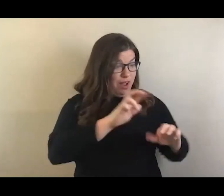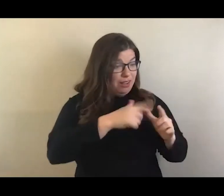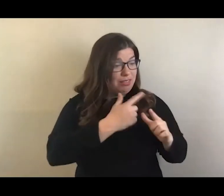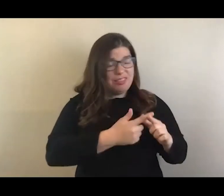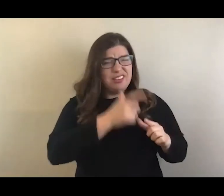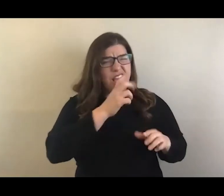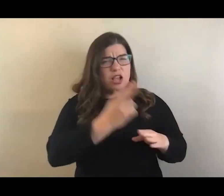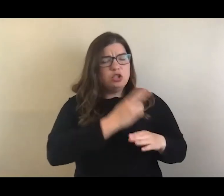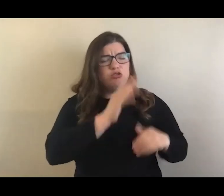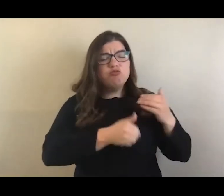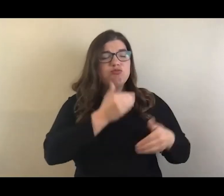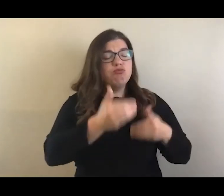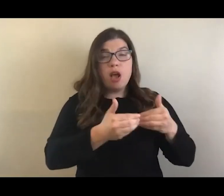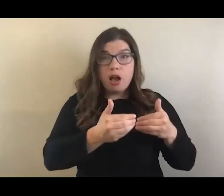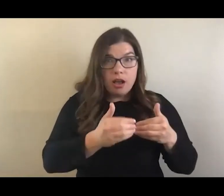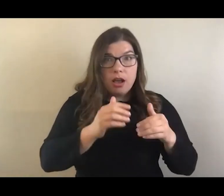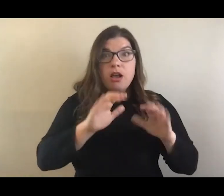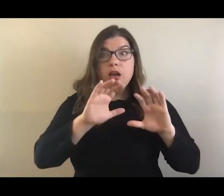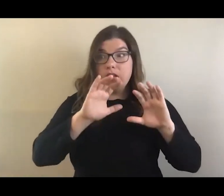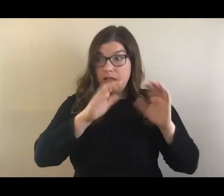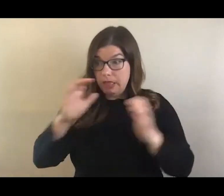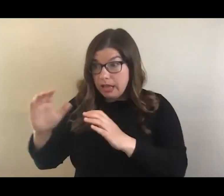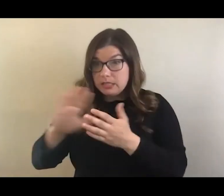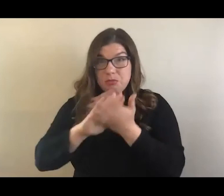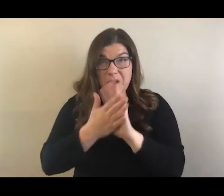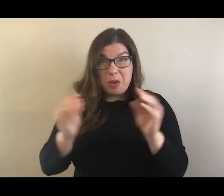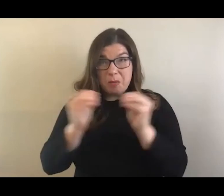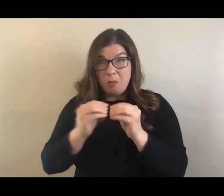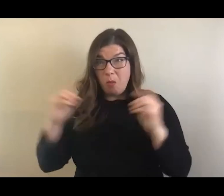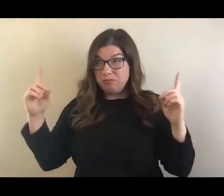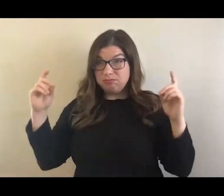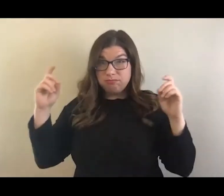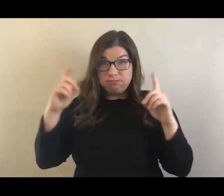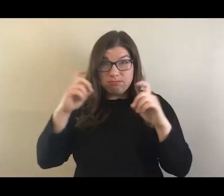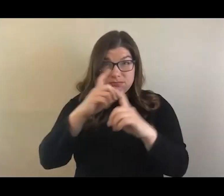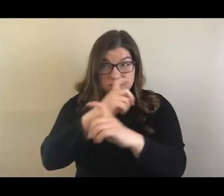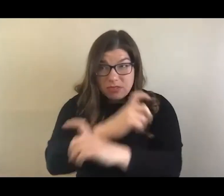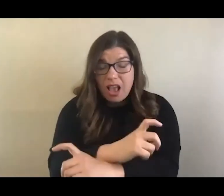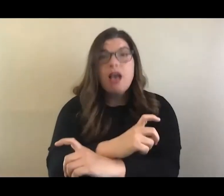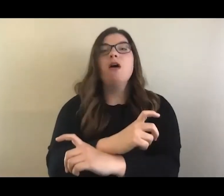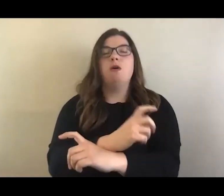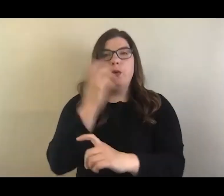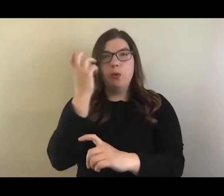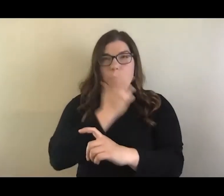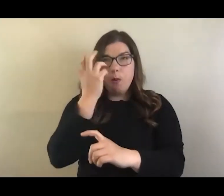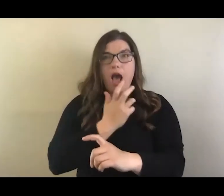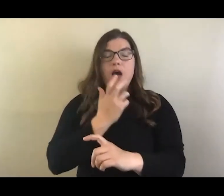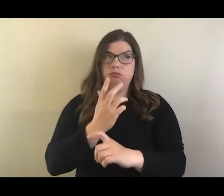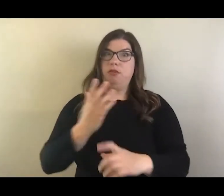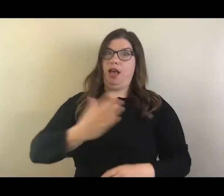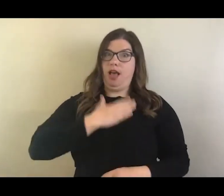challenging. Even if a student begins college choosing not to use their academic accommodations, they may later